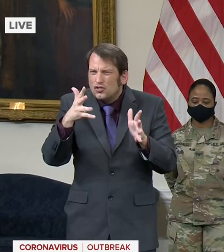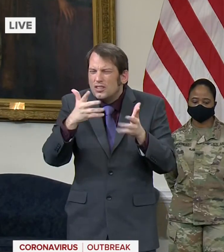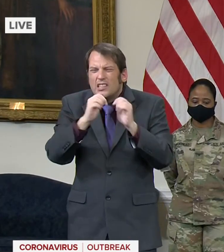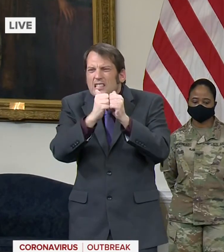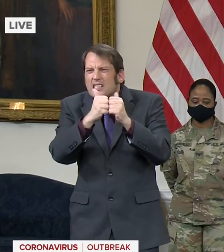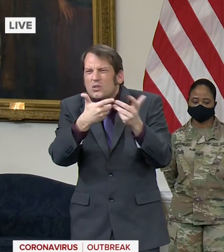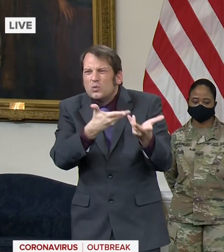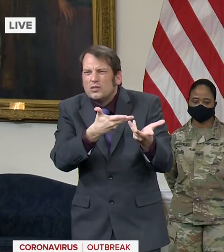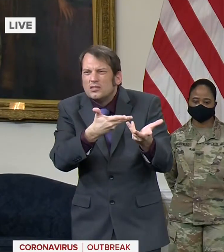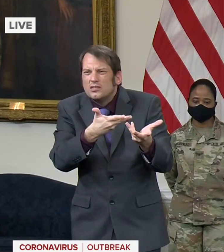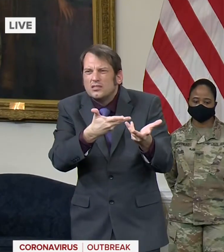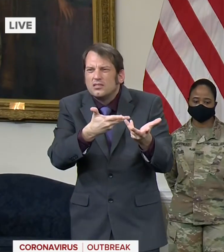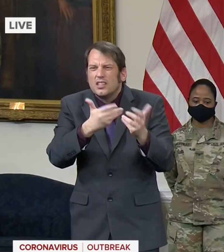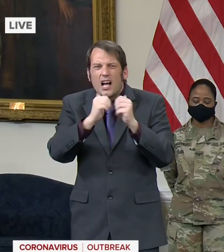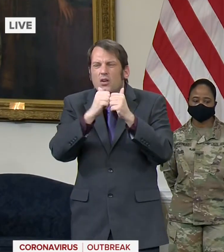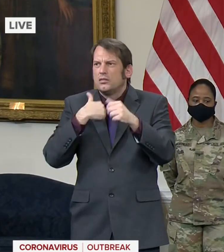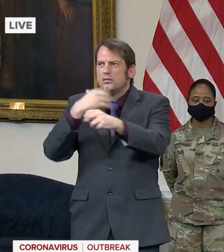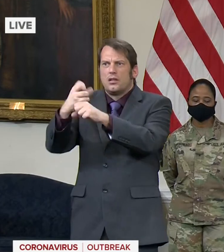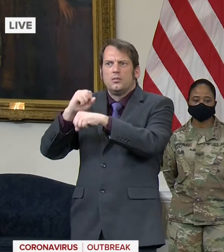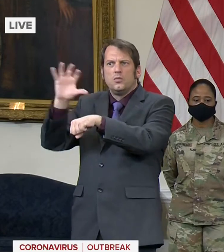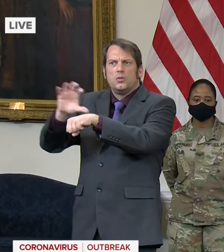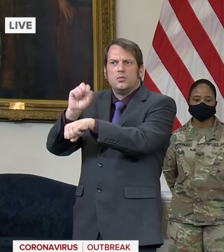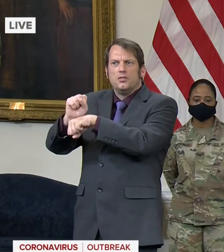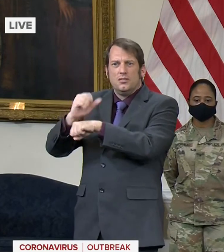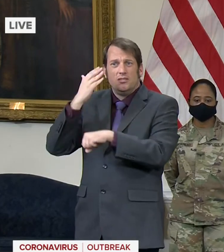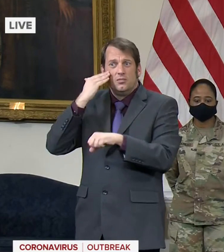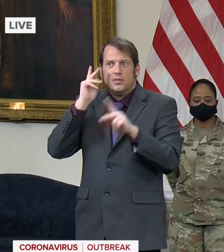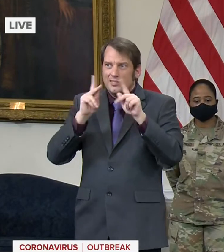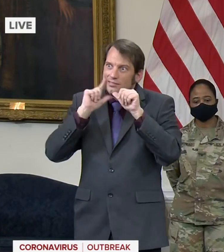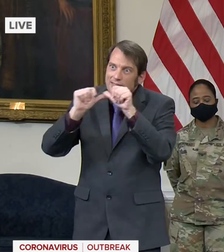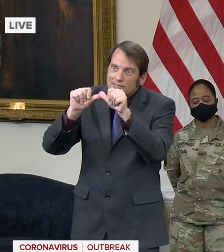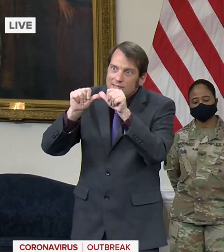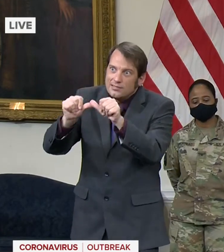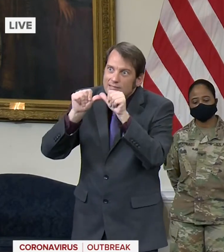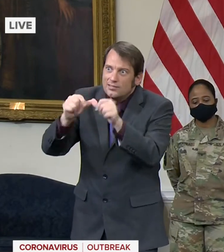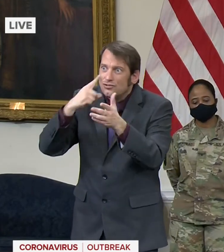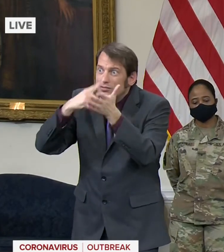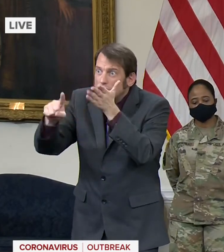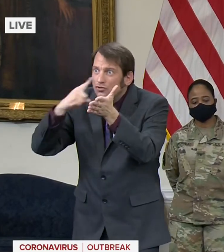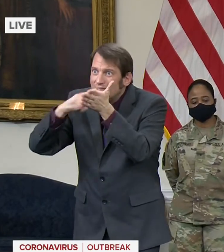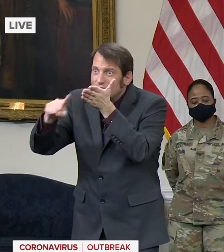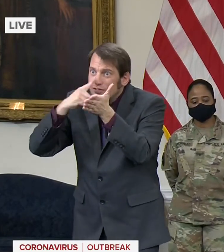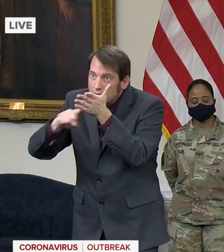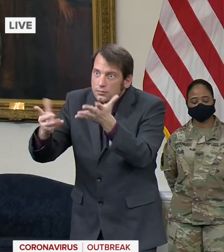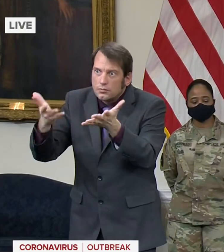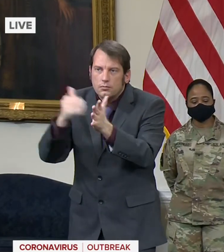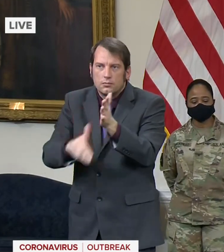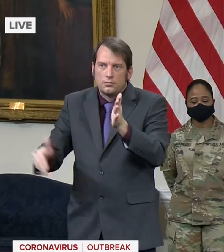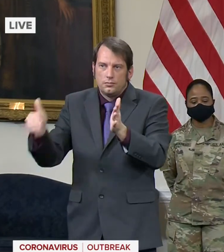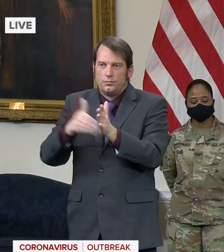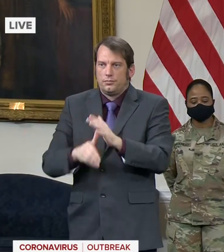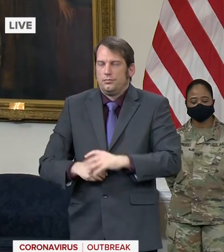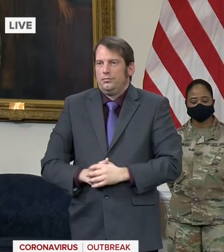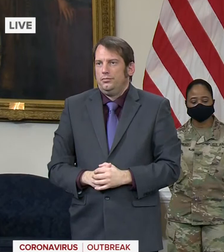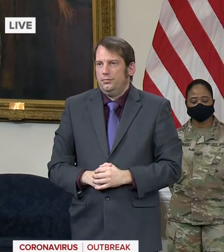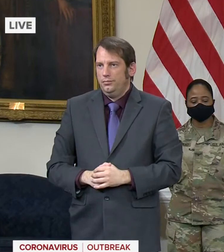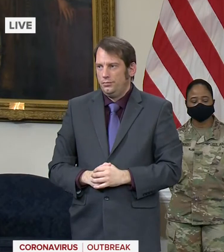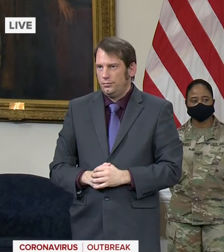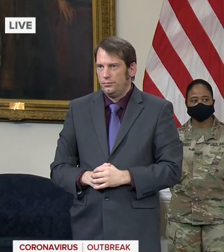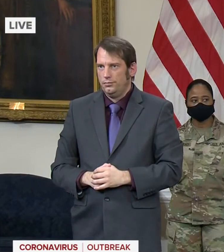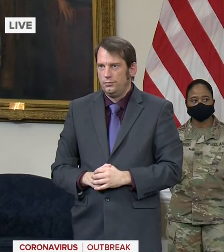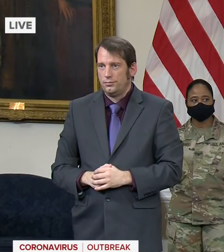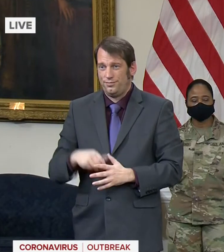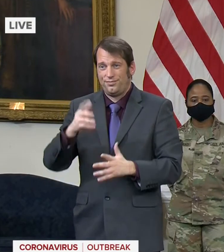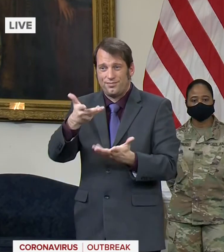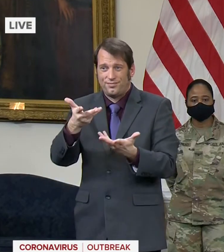get an appointment in the first place? Well, people are going to continue to struggle to get an appointment. As we've said over and over and over again at probably the last 8 press